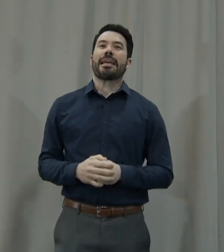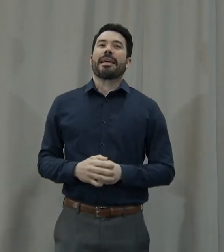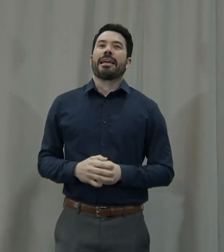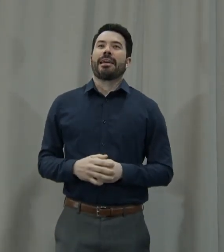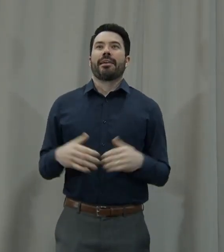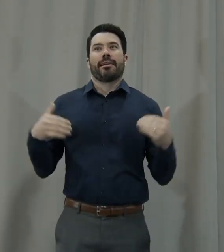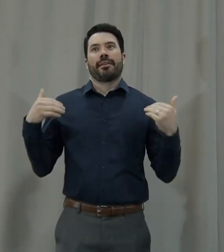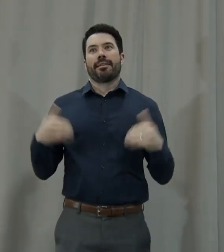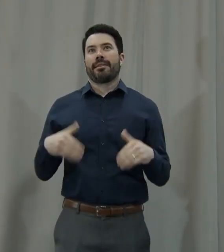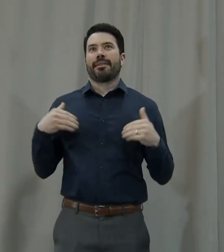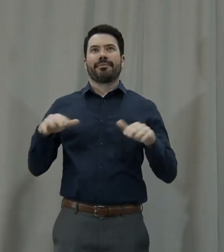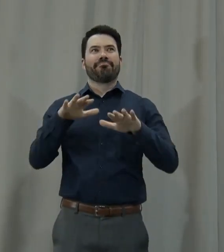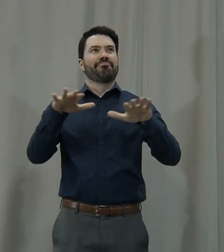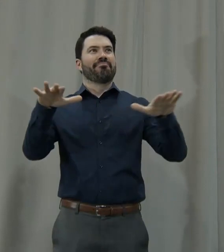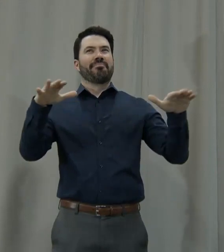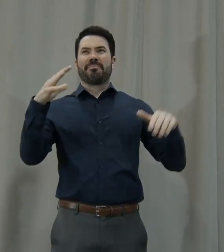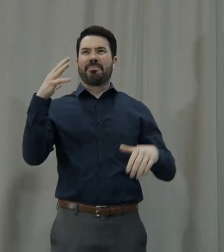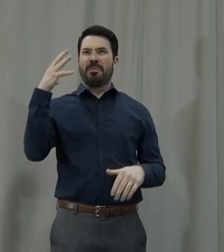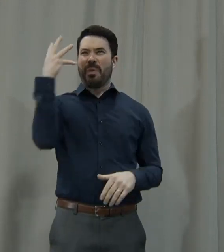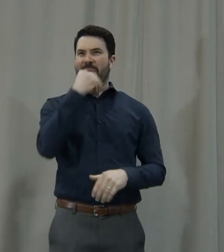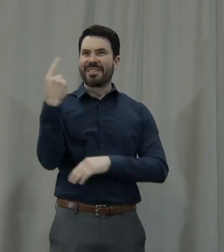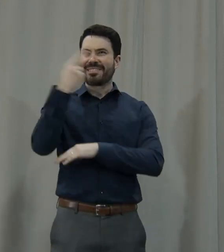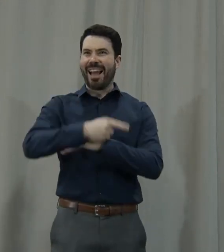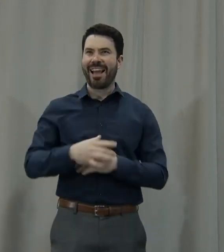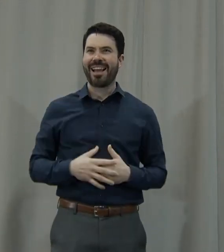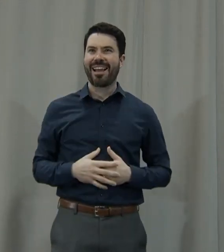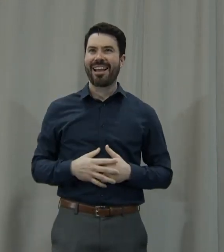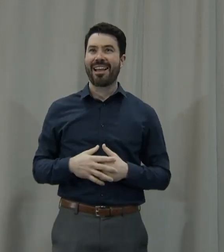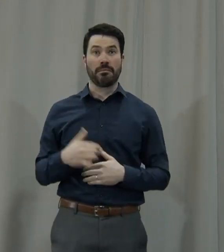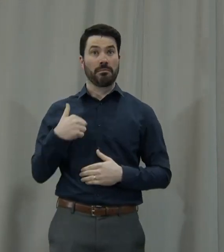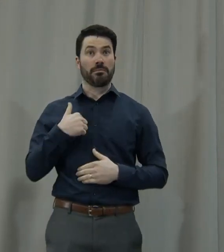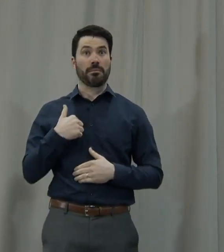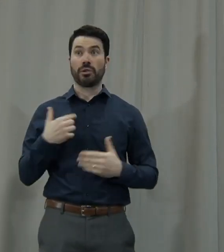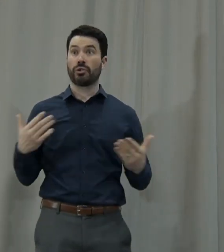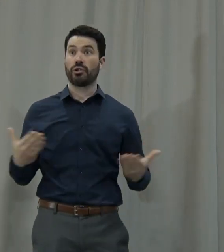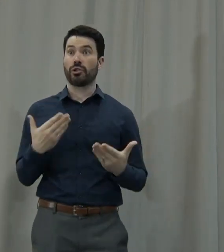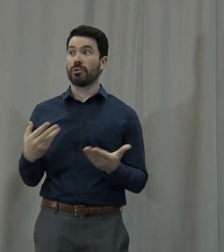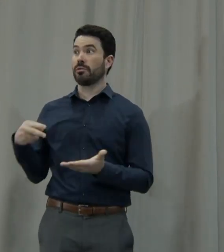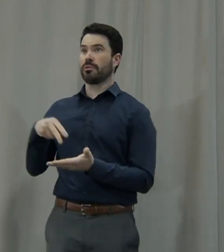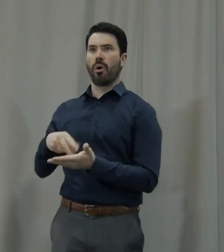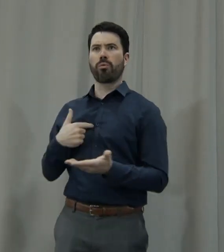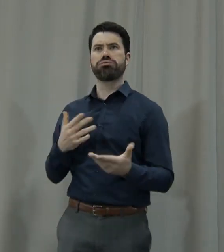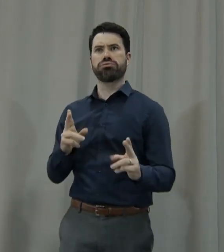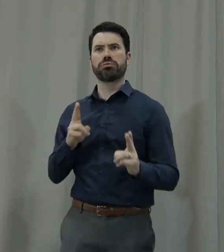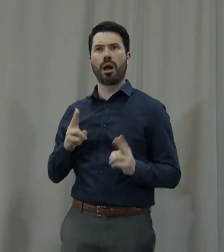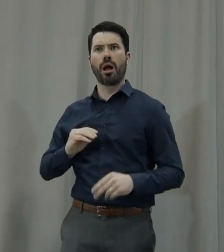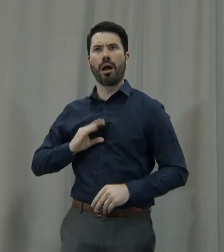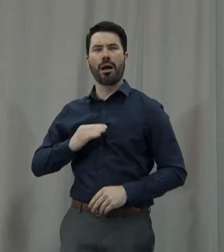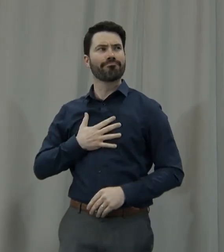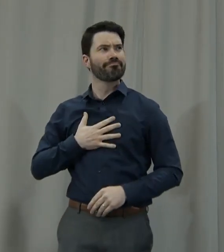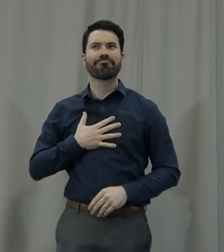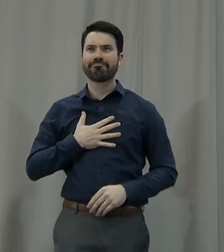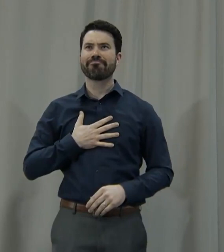It is a beautiful day, and I am just so honored to have an opportunity to be here with you.